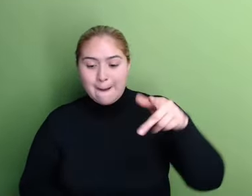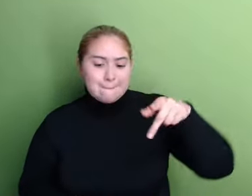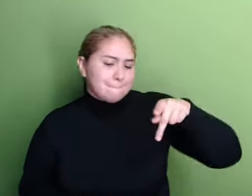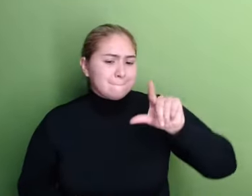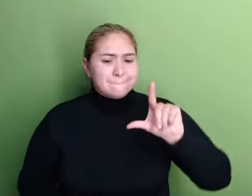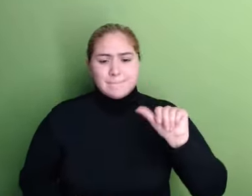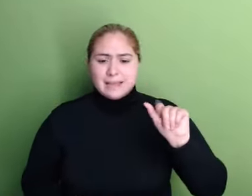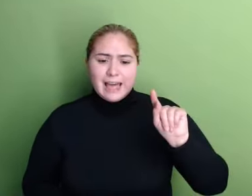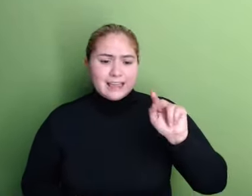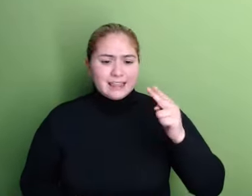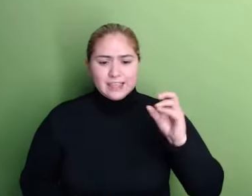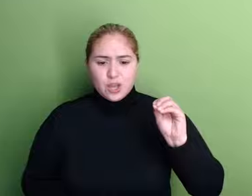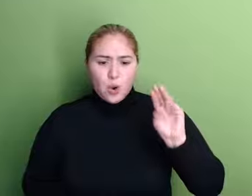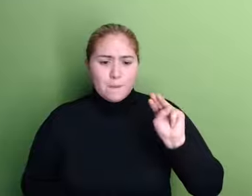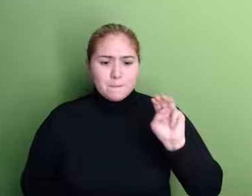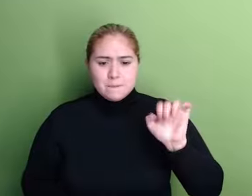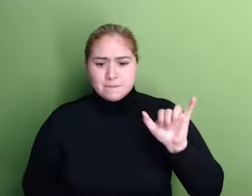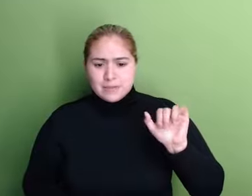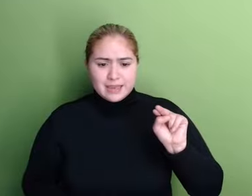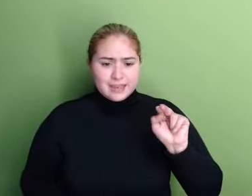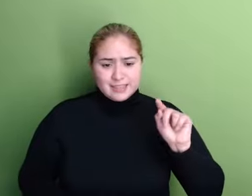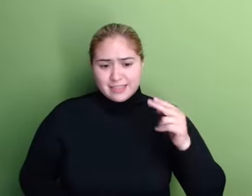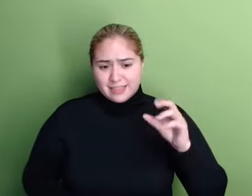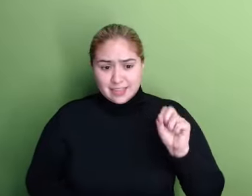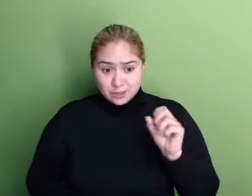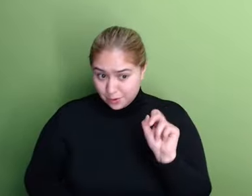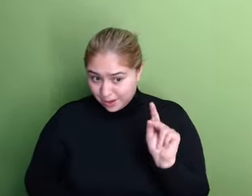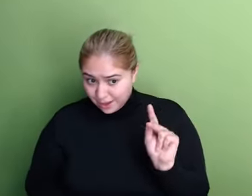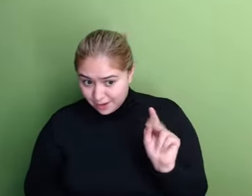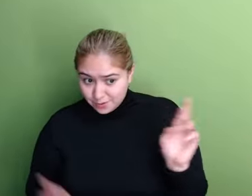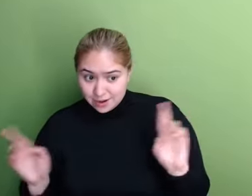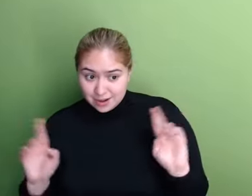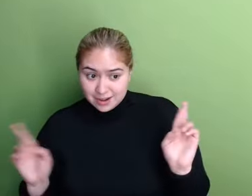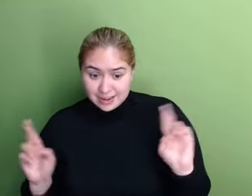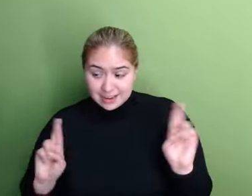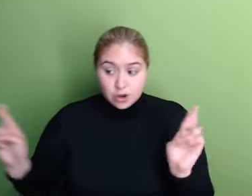ready? Because that's what we're making. Are you ready? Everybody ready?